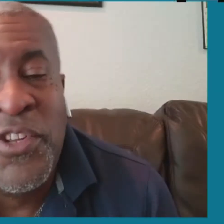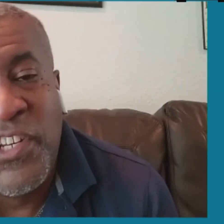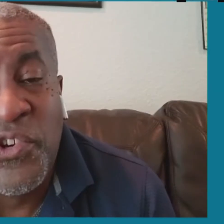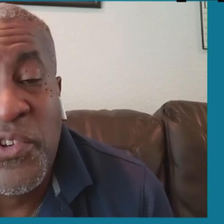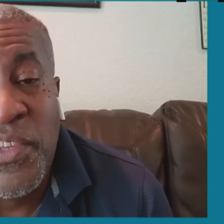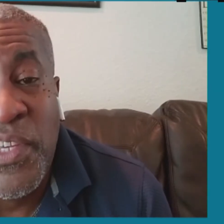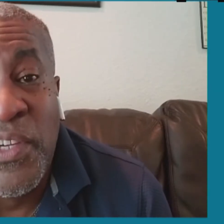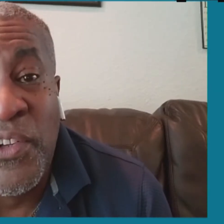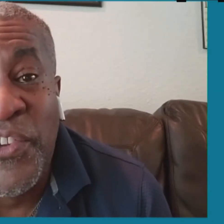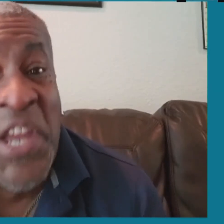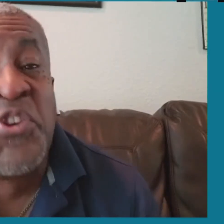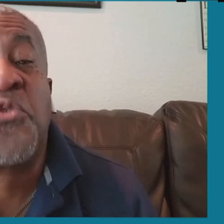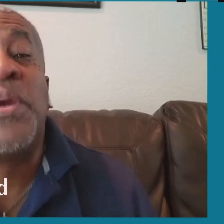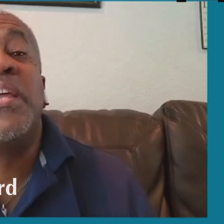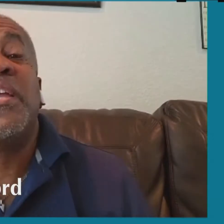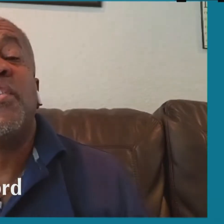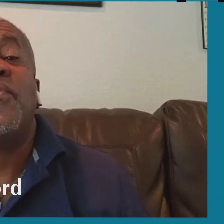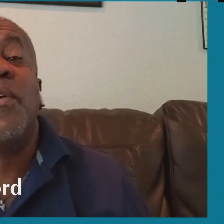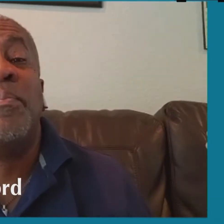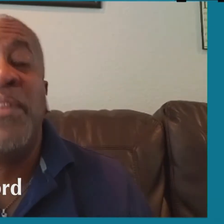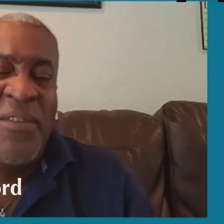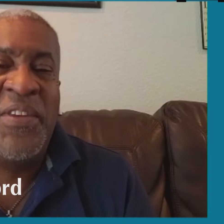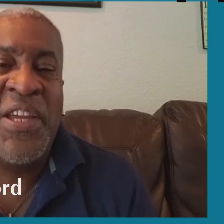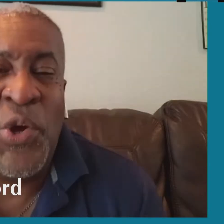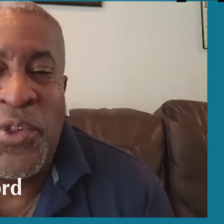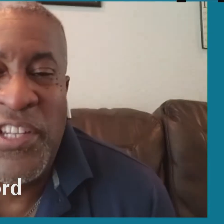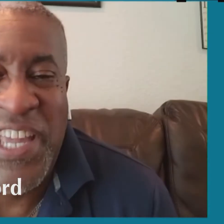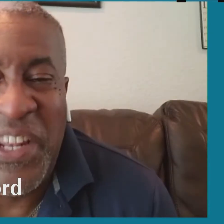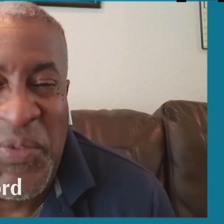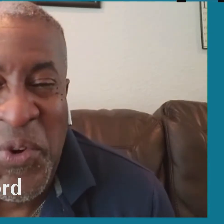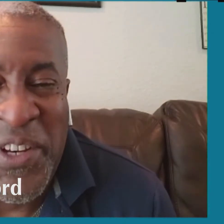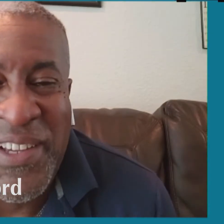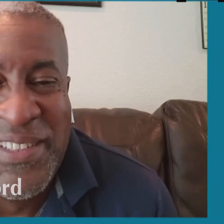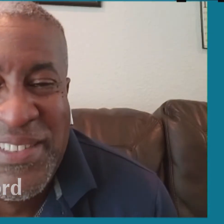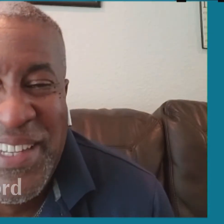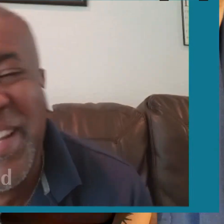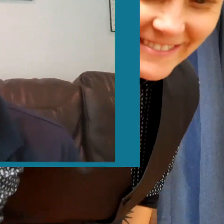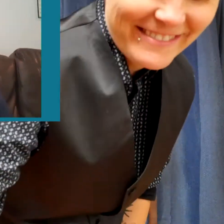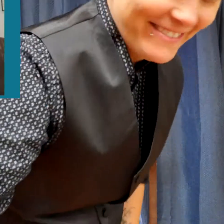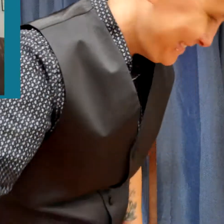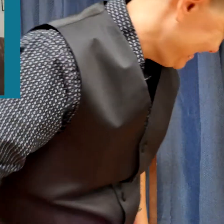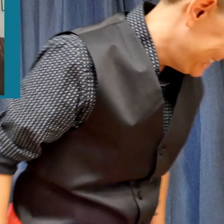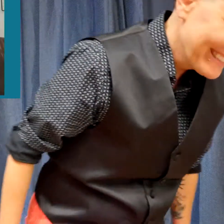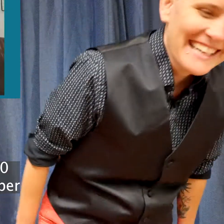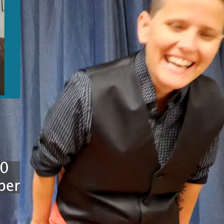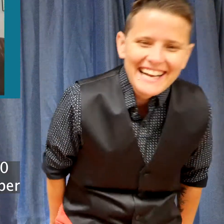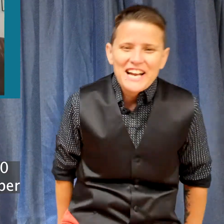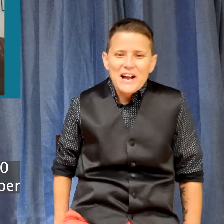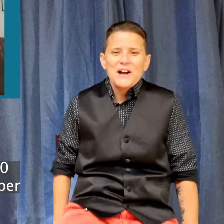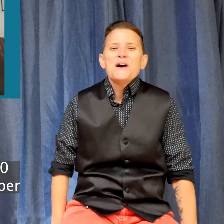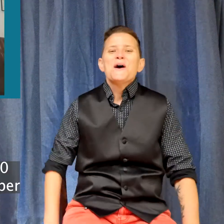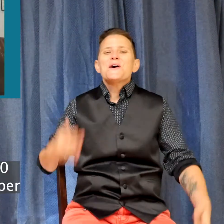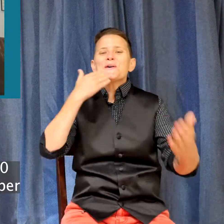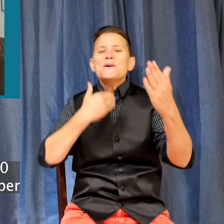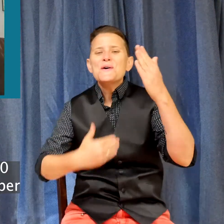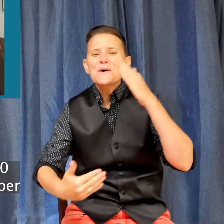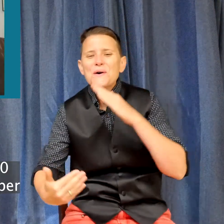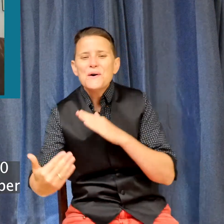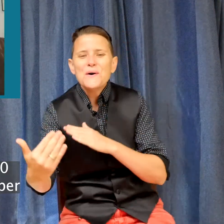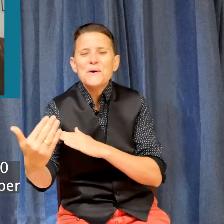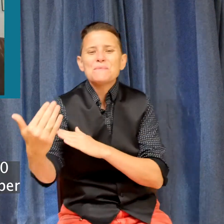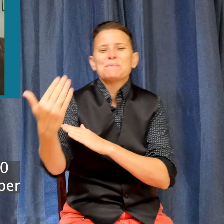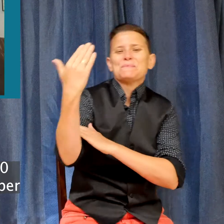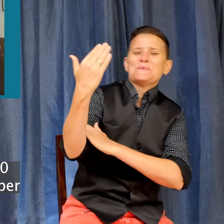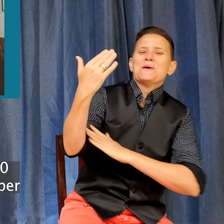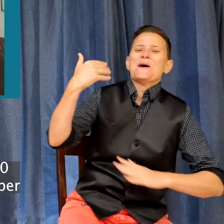Good morning, Unity Church of the Hills. Greetings from lovely Oakland, California. Just kidding. I'm back home, but